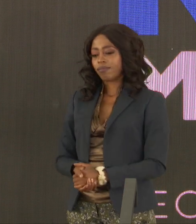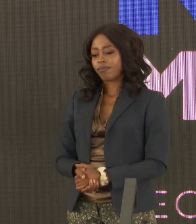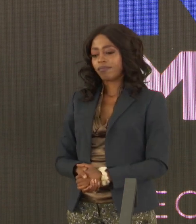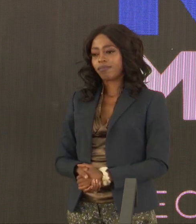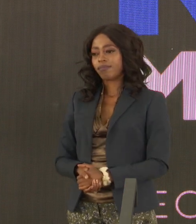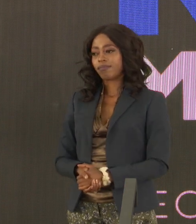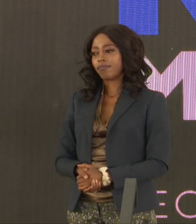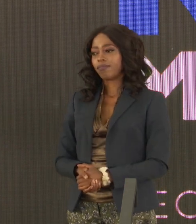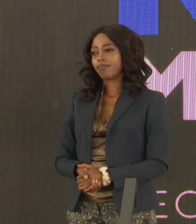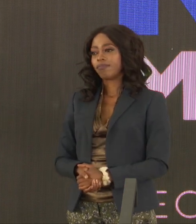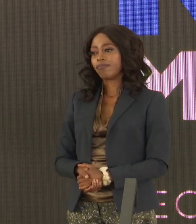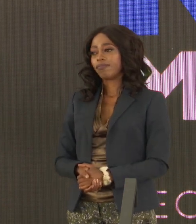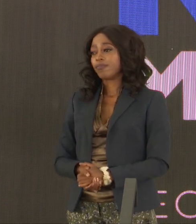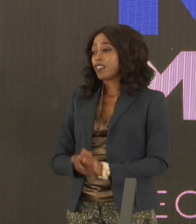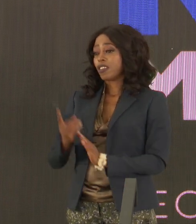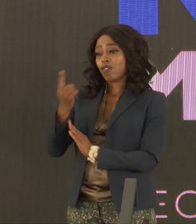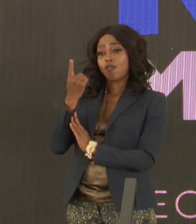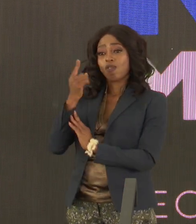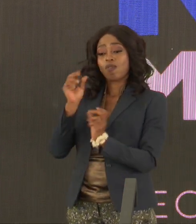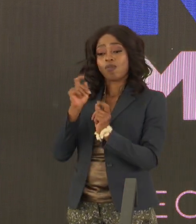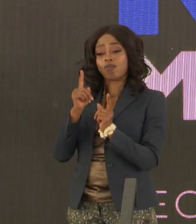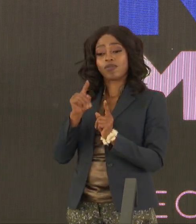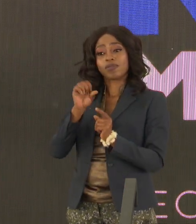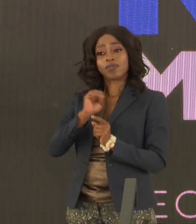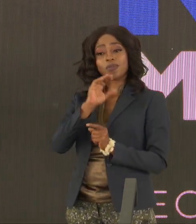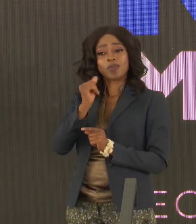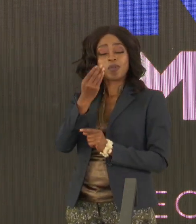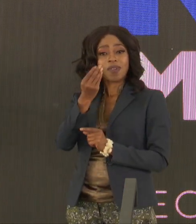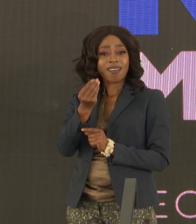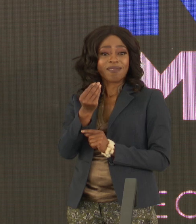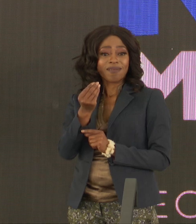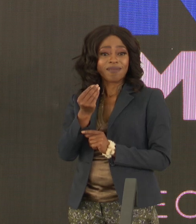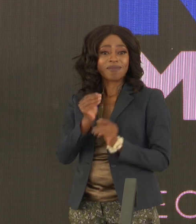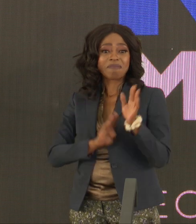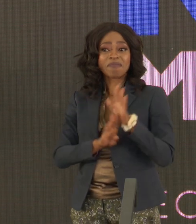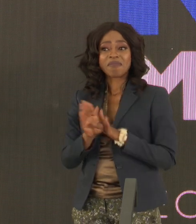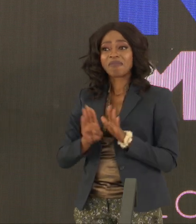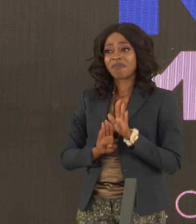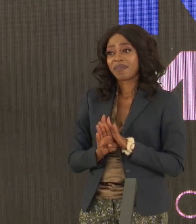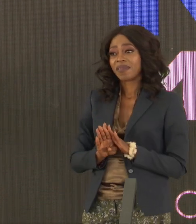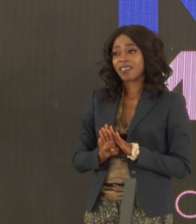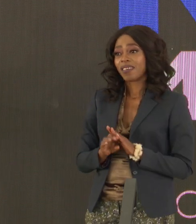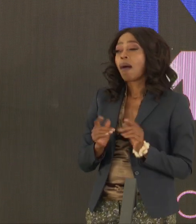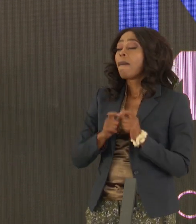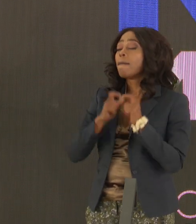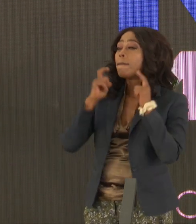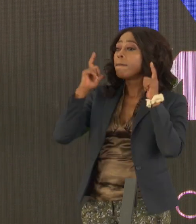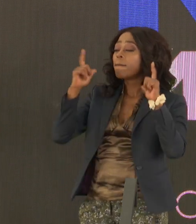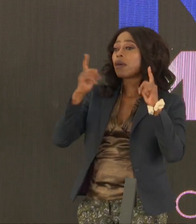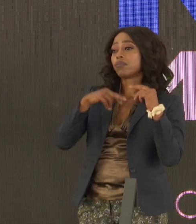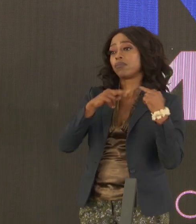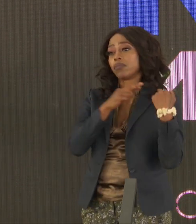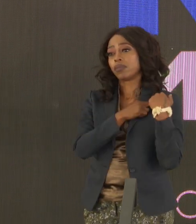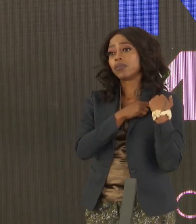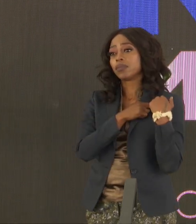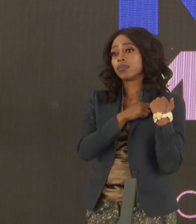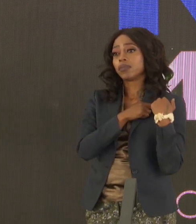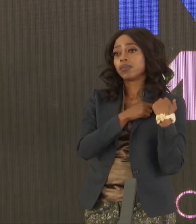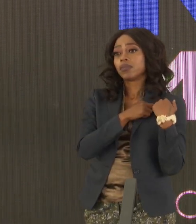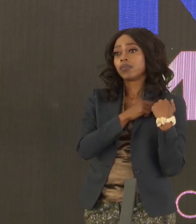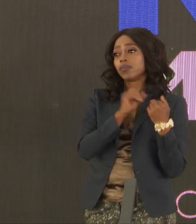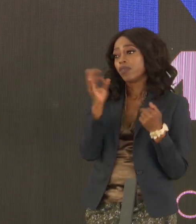This is the only chance South Africa will get at recovery. It is a very big responsibility all of you have.